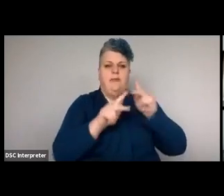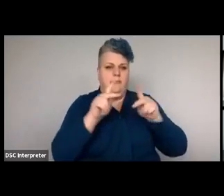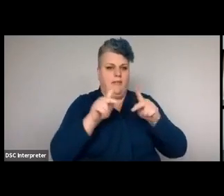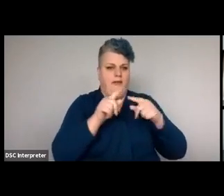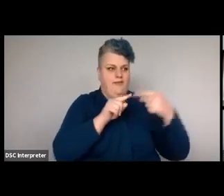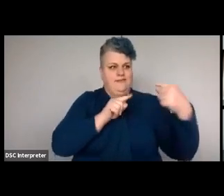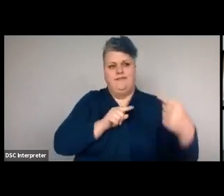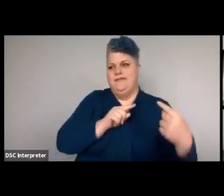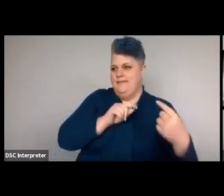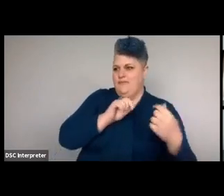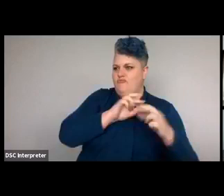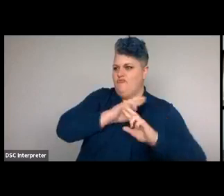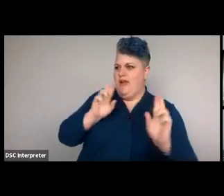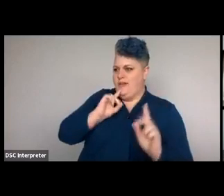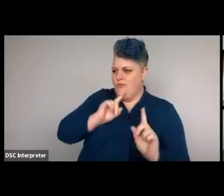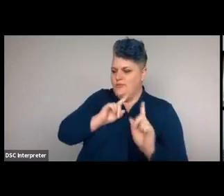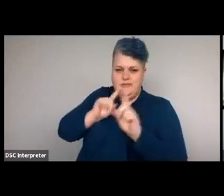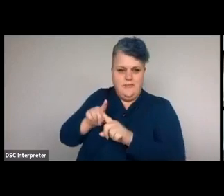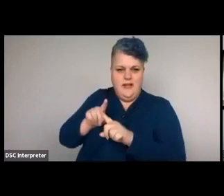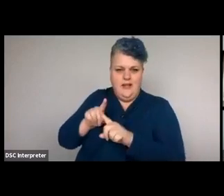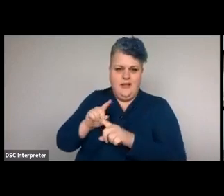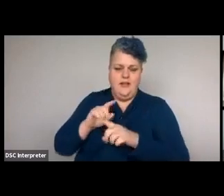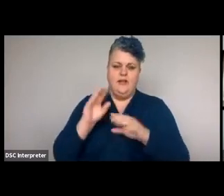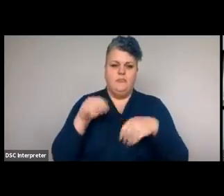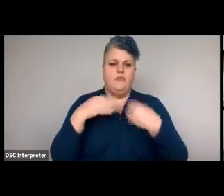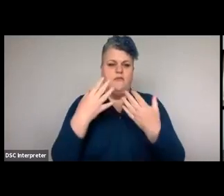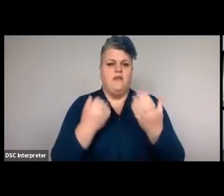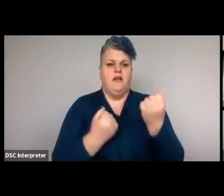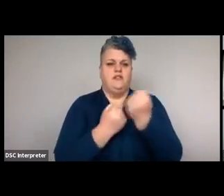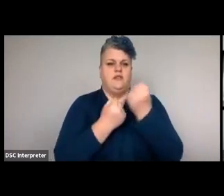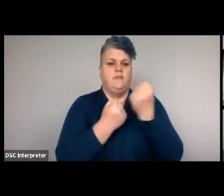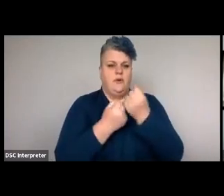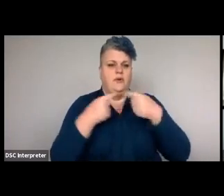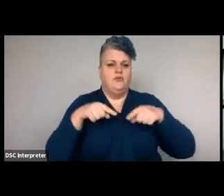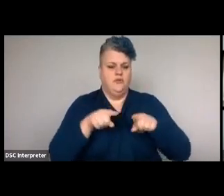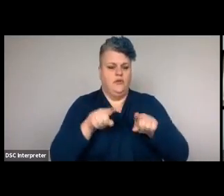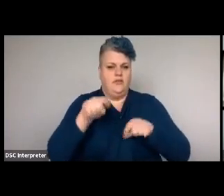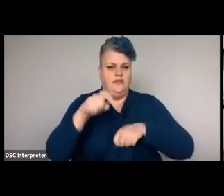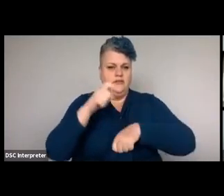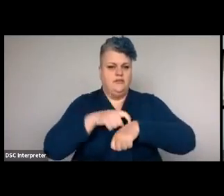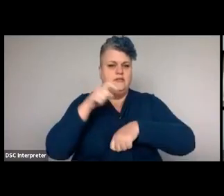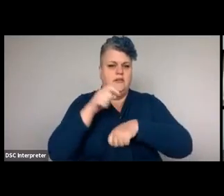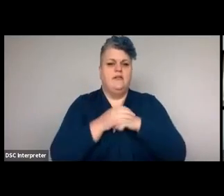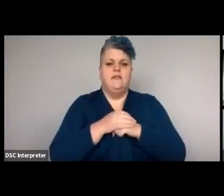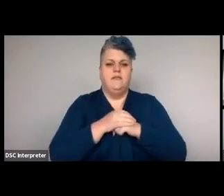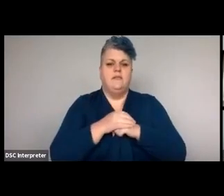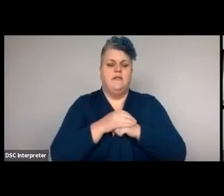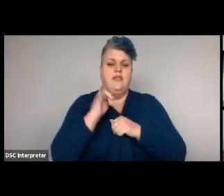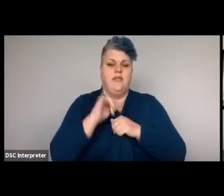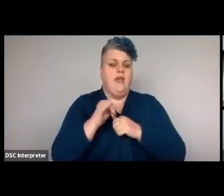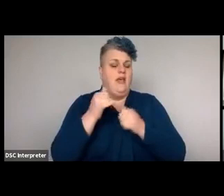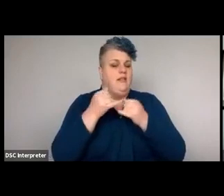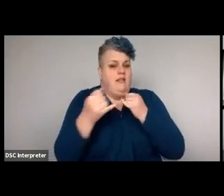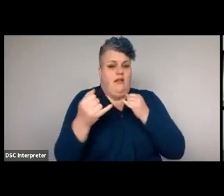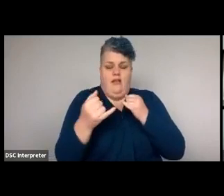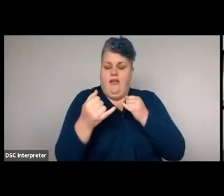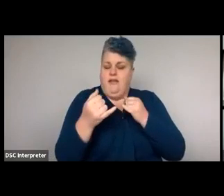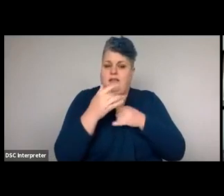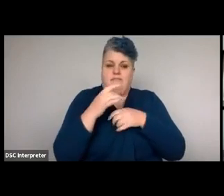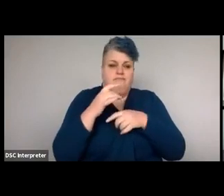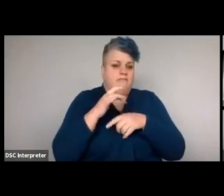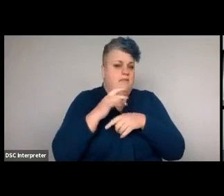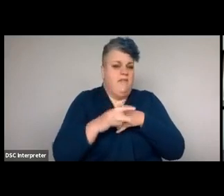to respond and really provide support during this time. That line is available